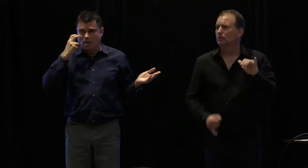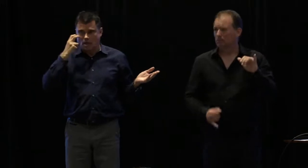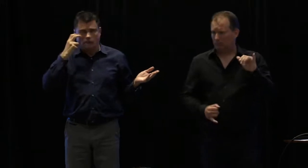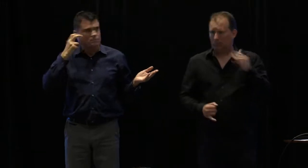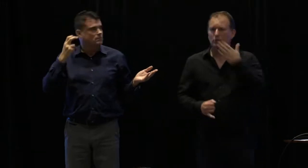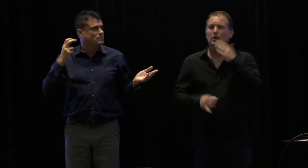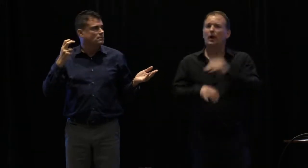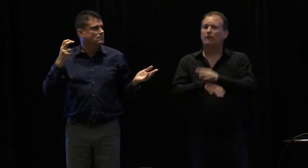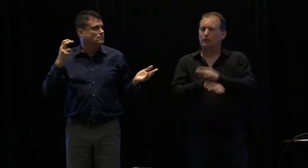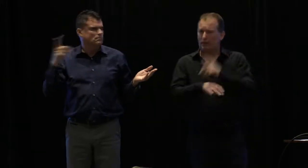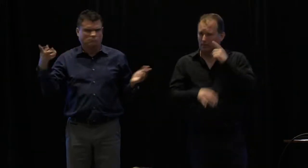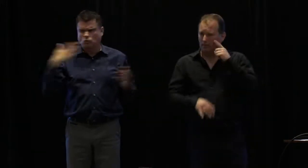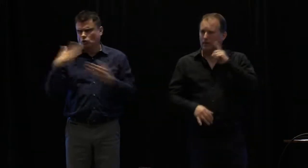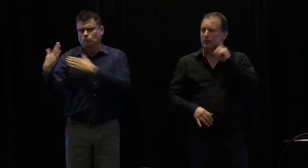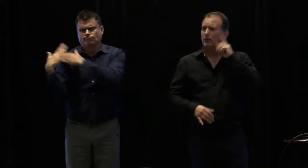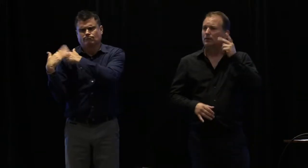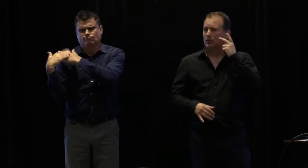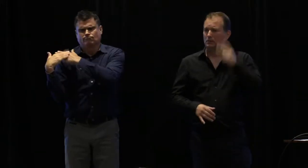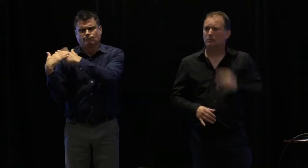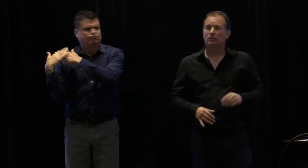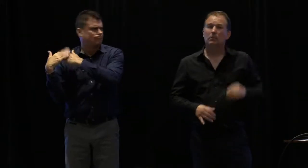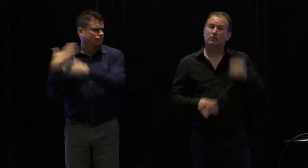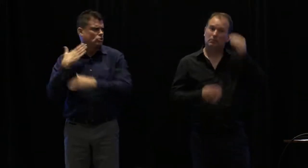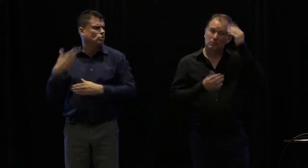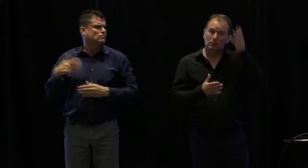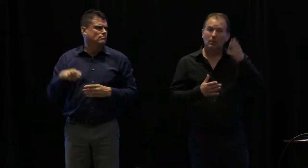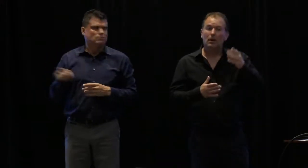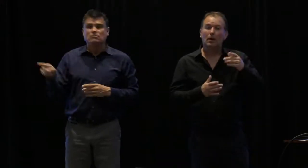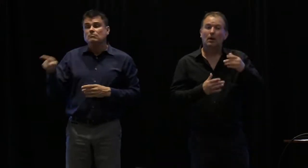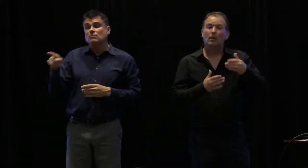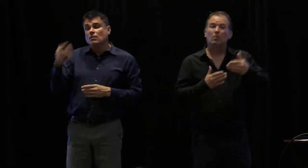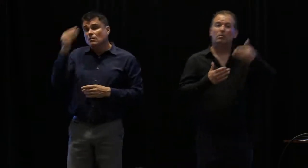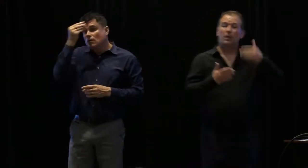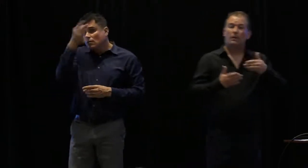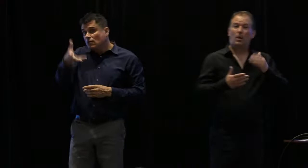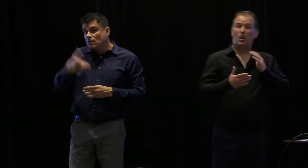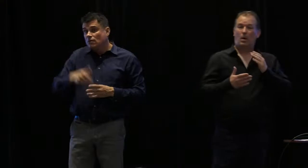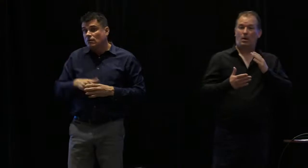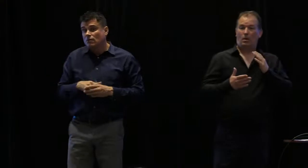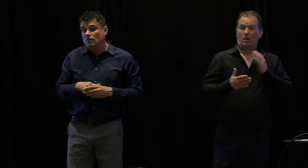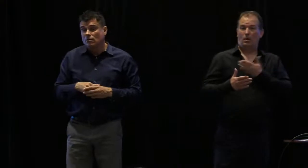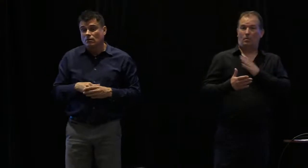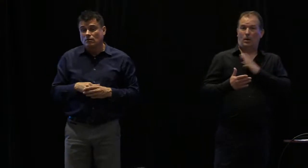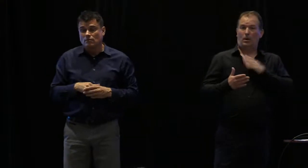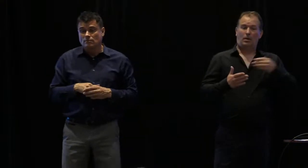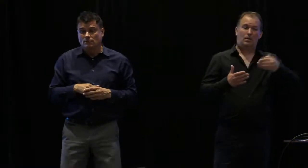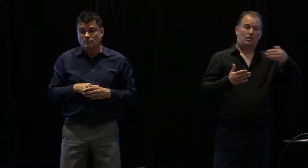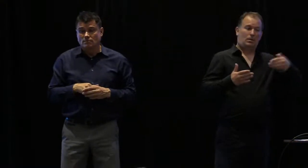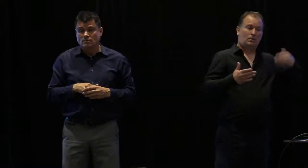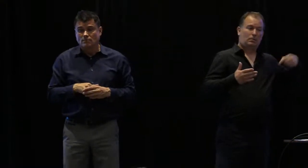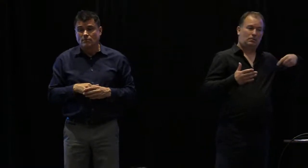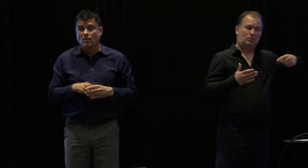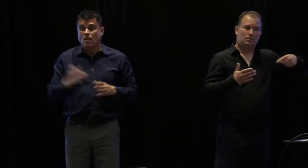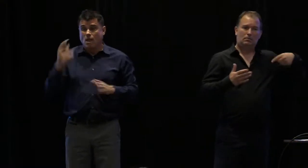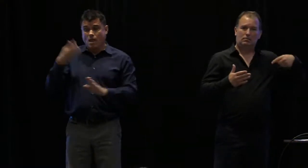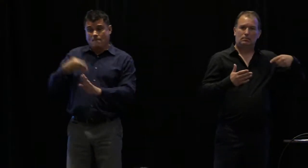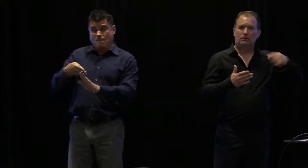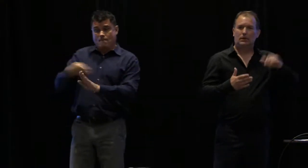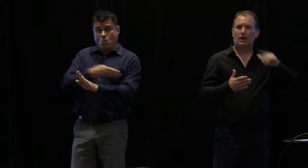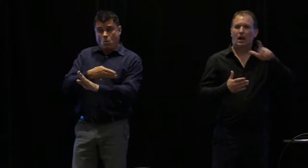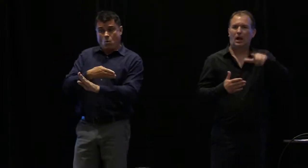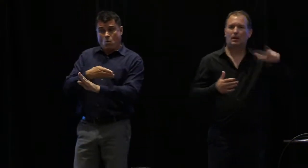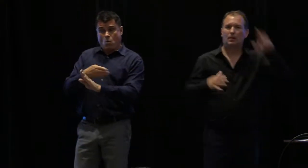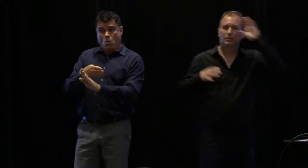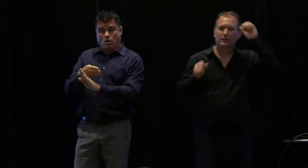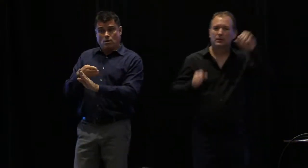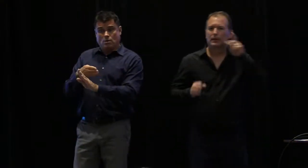McLeod, I think his last name is, also a deafblind individual, a wonderful advisor to our board and to